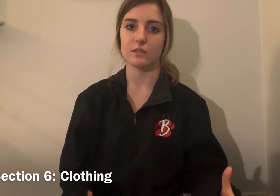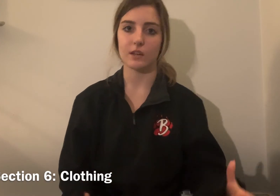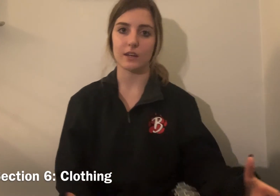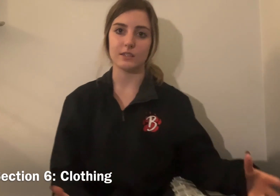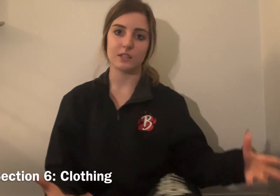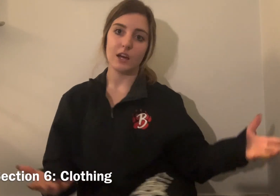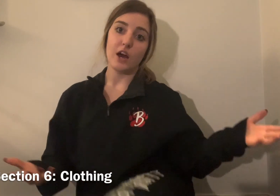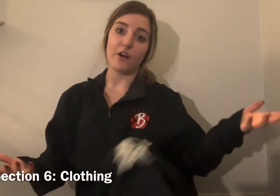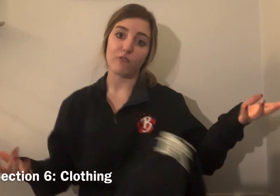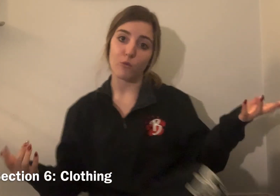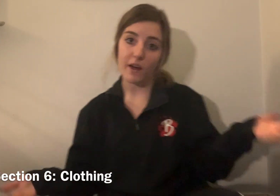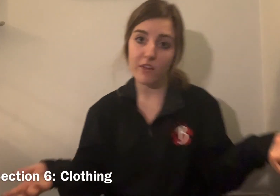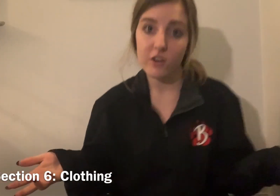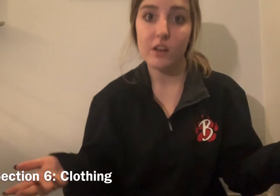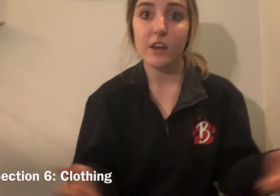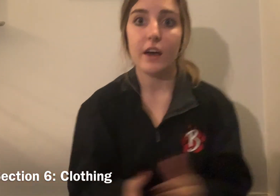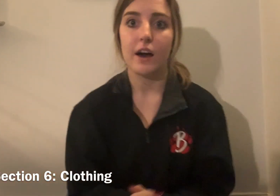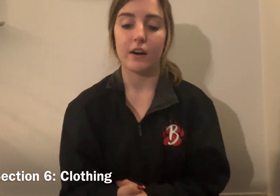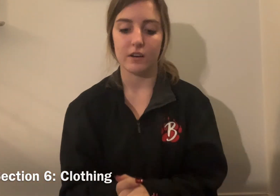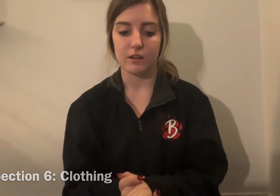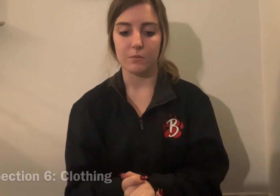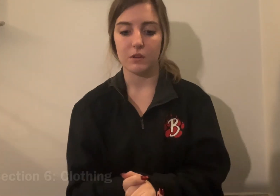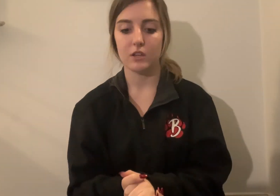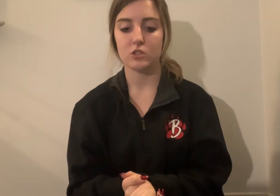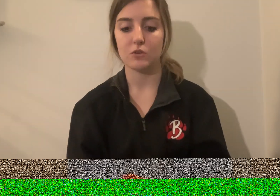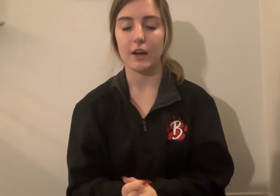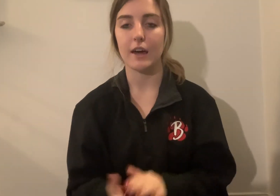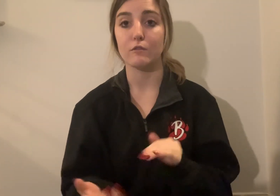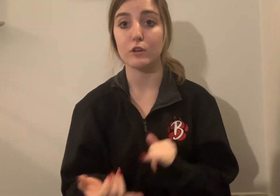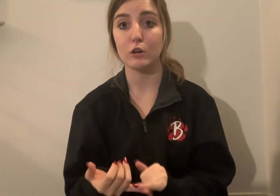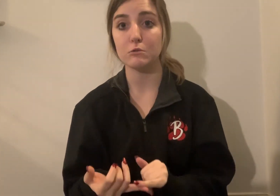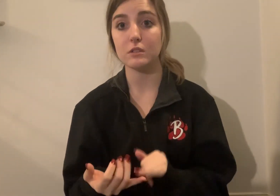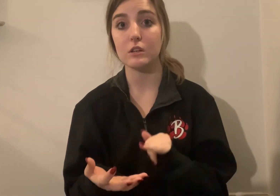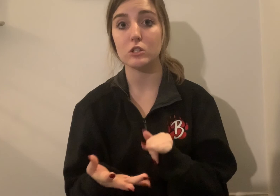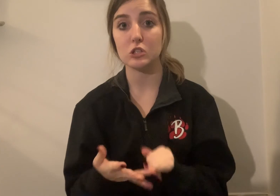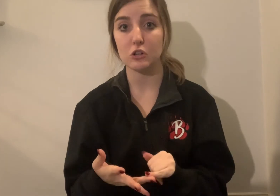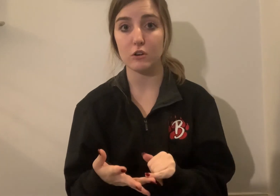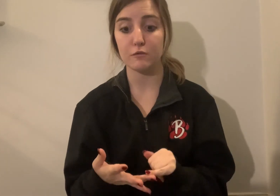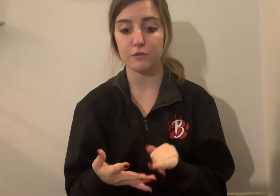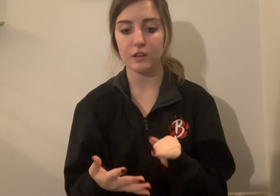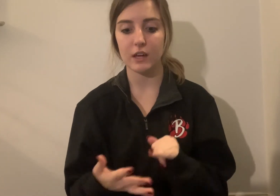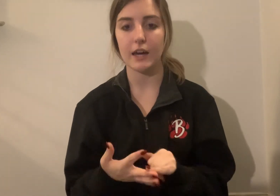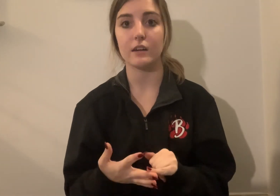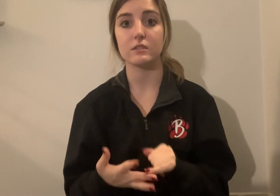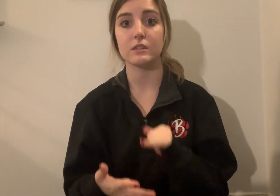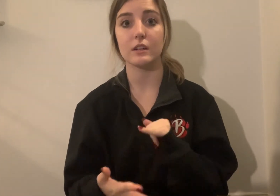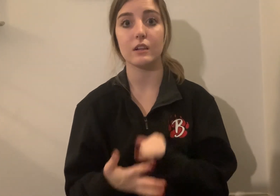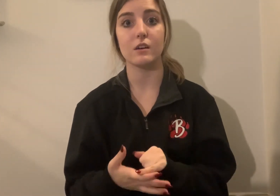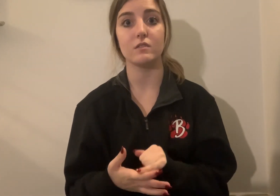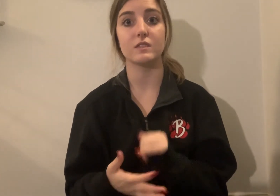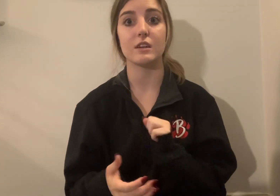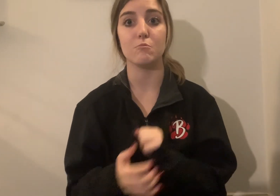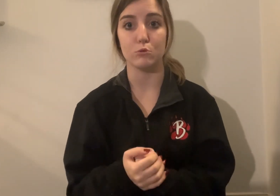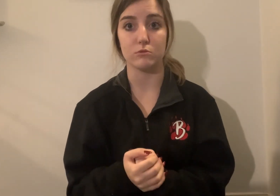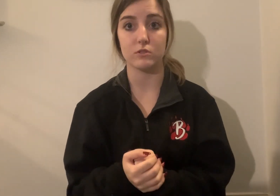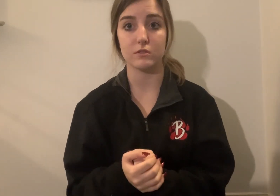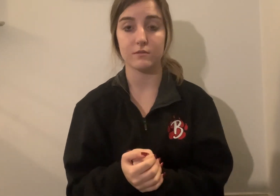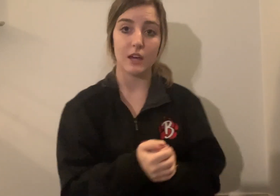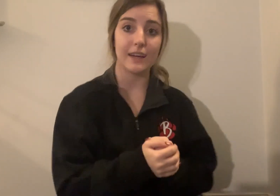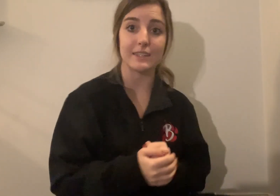kind of weather. So I have coat, scarf, hat, gloves, and boots, because it